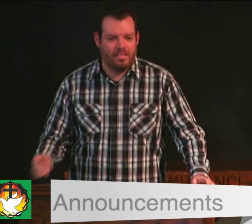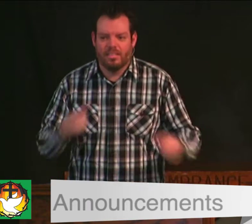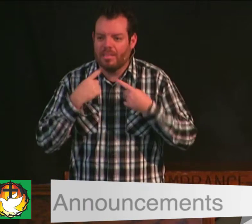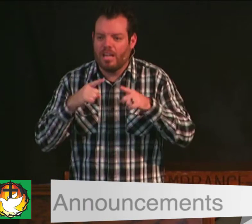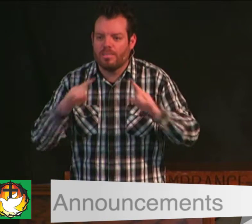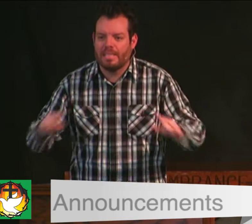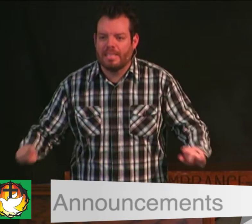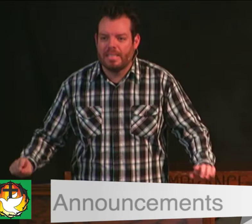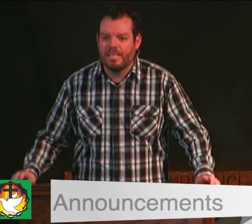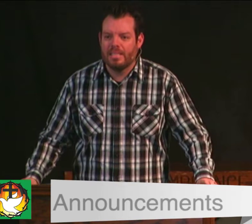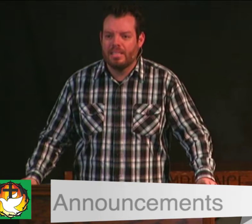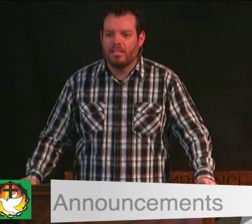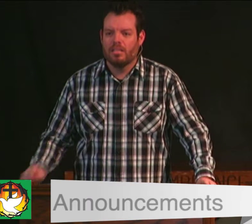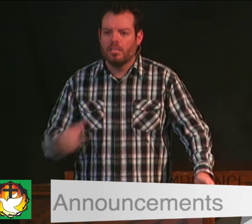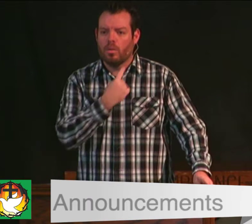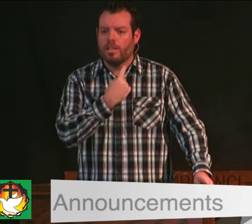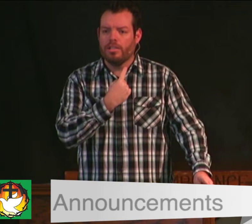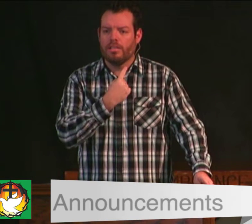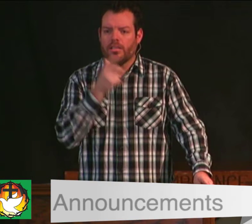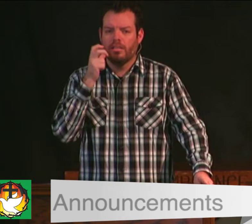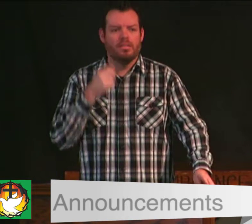Some announcements. You don't hear